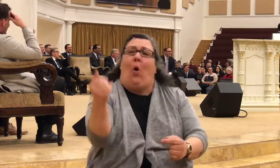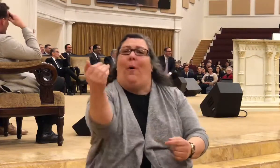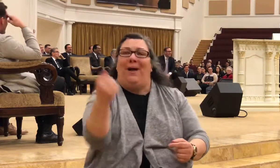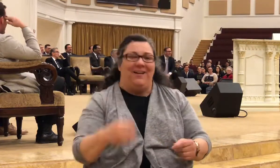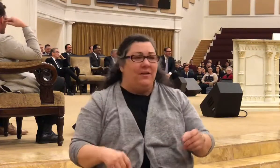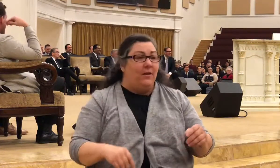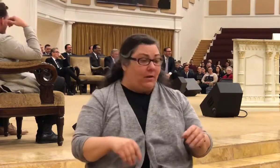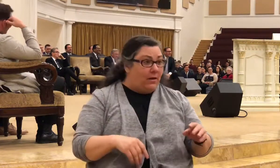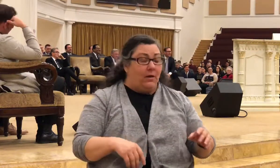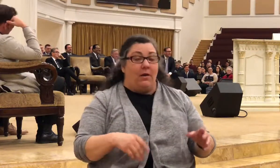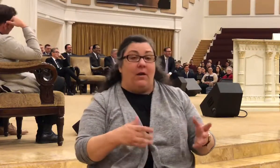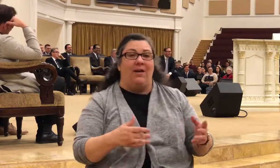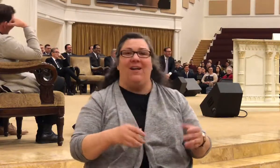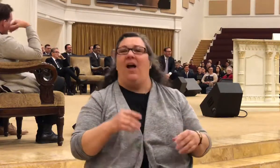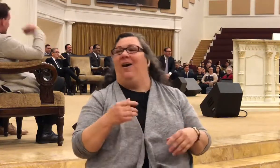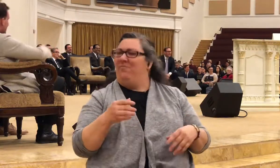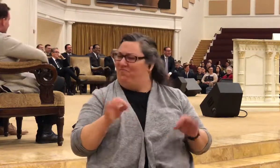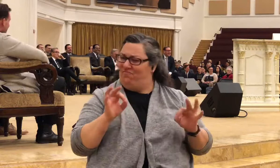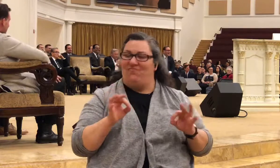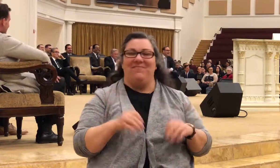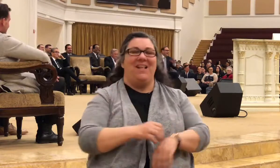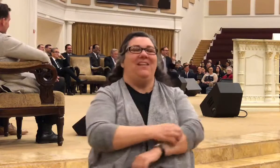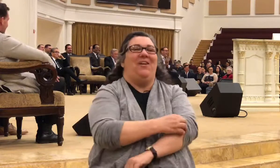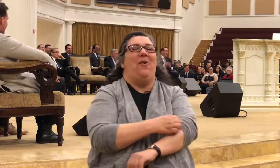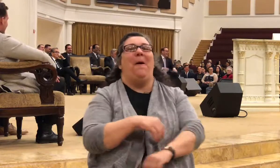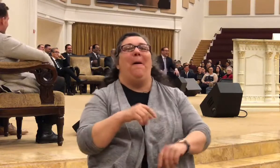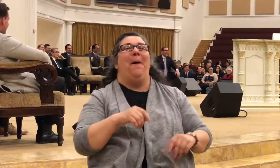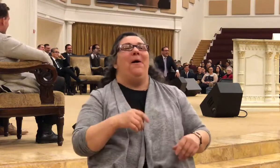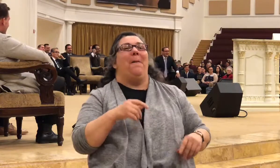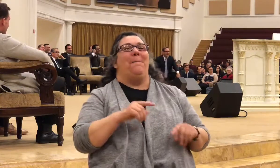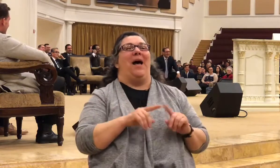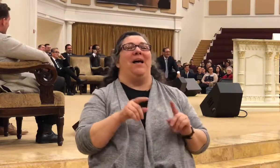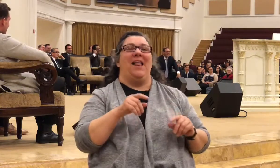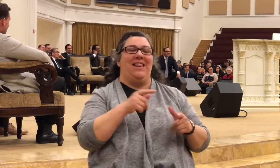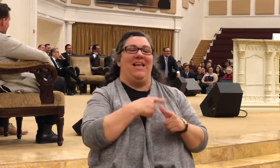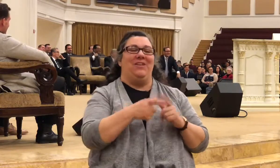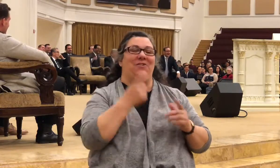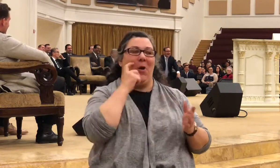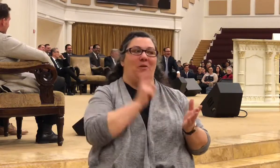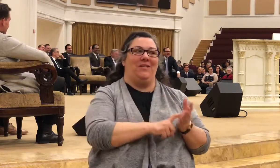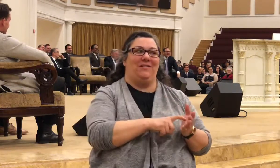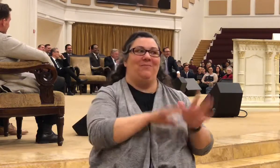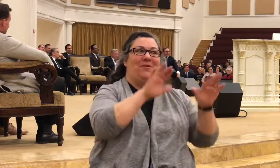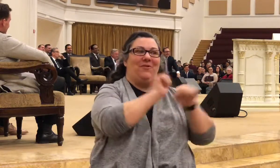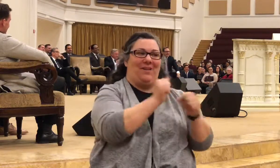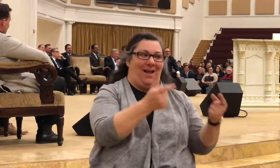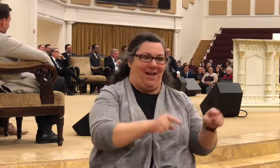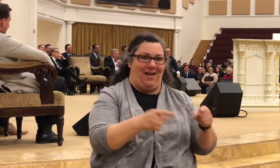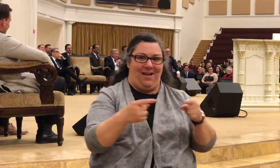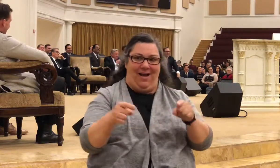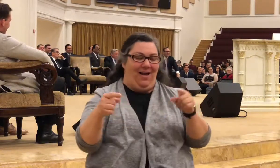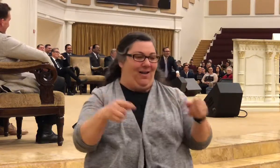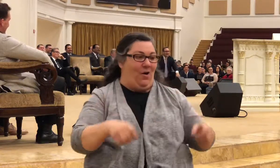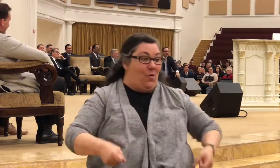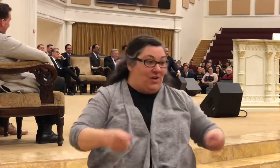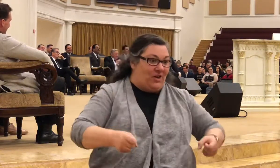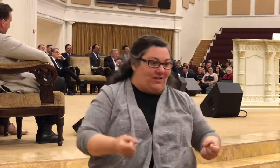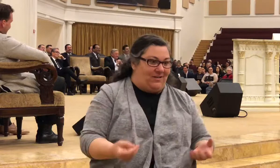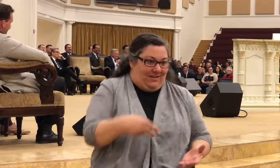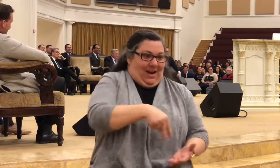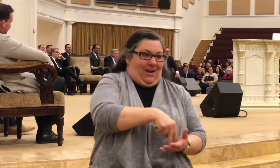All right, praise the Lord." "Yeah, foot pain. Hey, praise God." Then the wheelchair start getting up, you know? Can I get an amen from